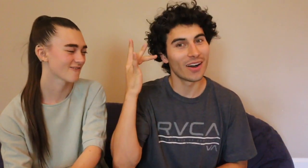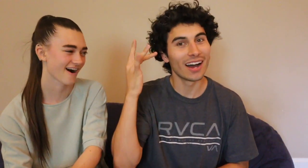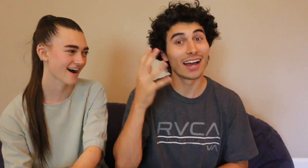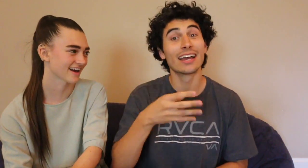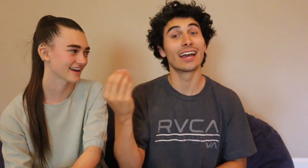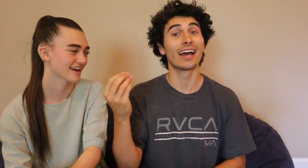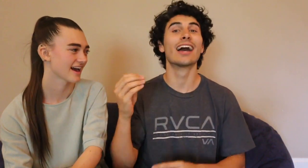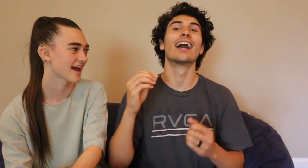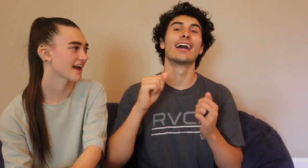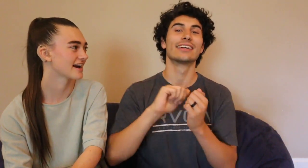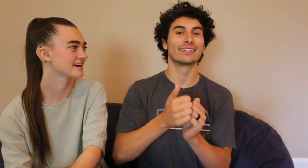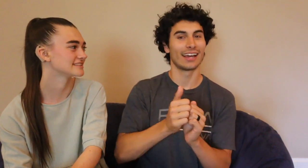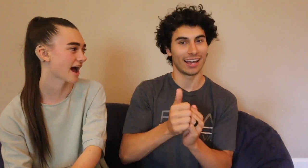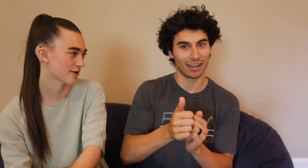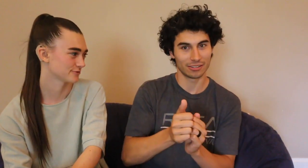why, and how.